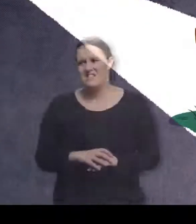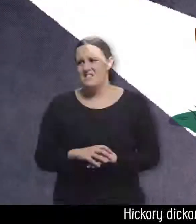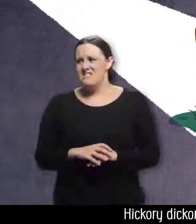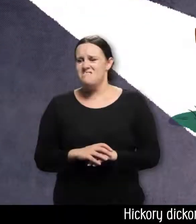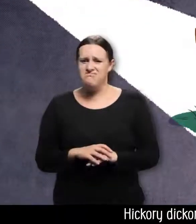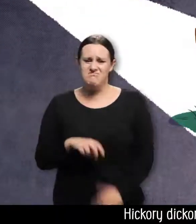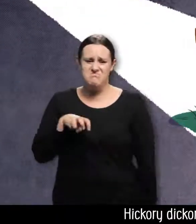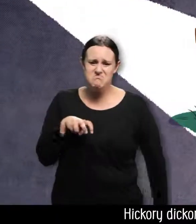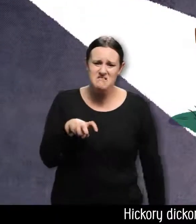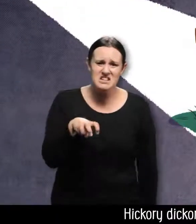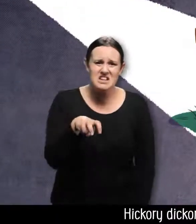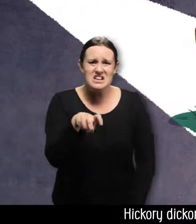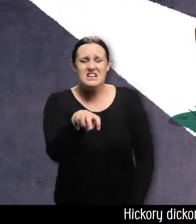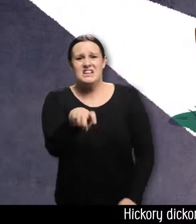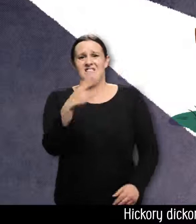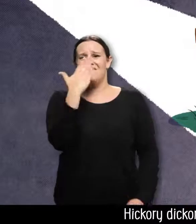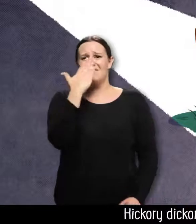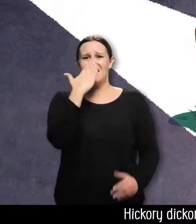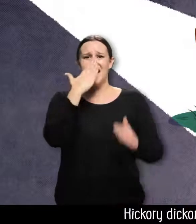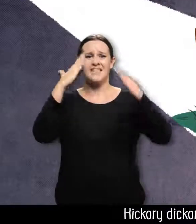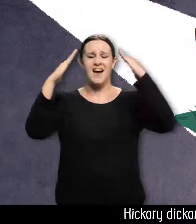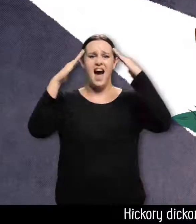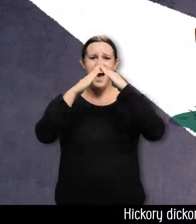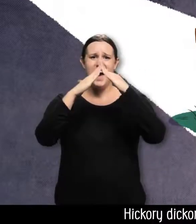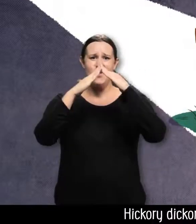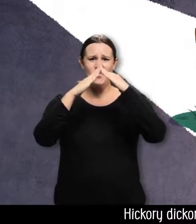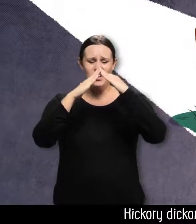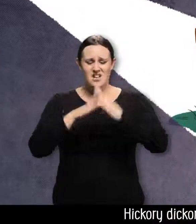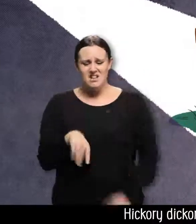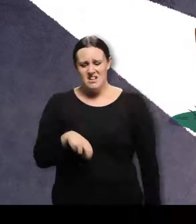hickory dickory sob